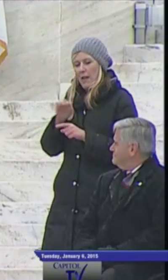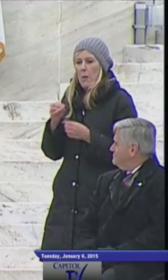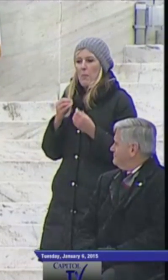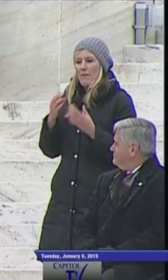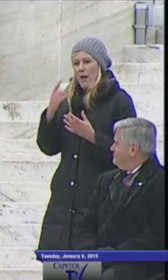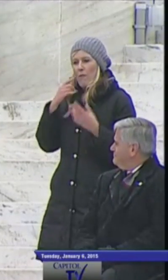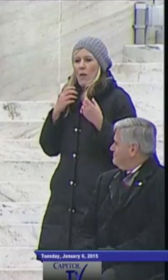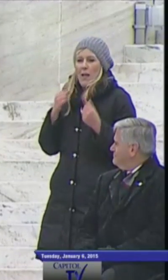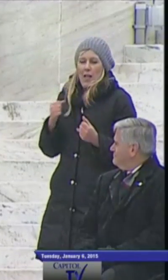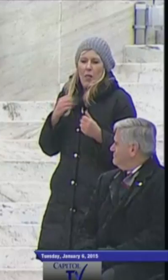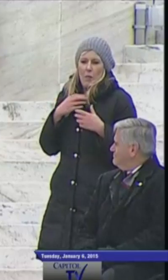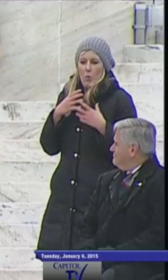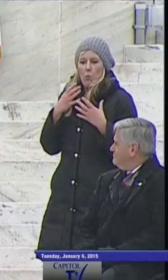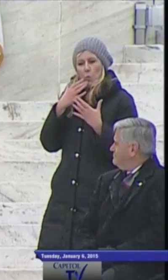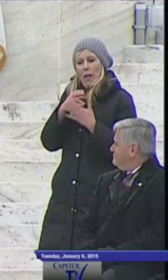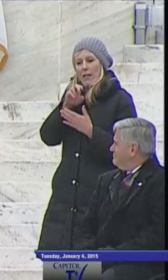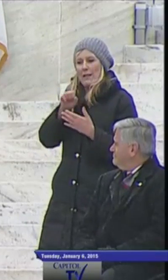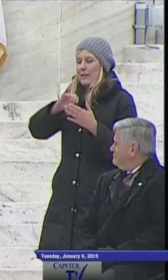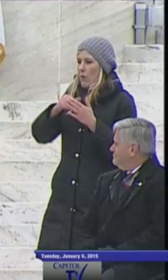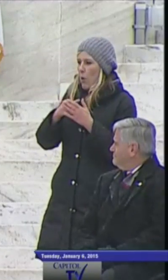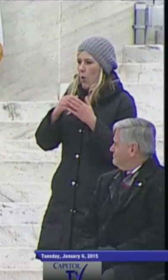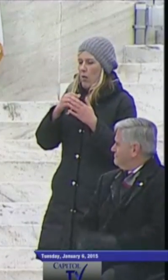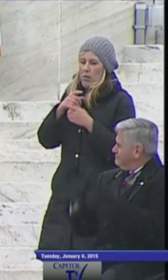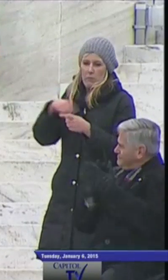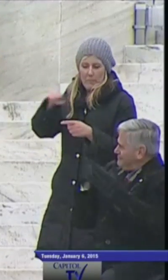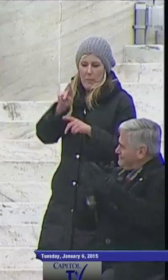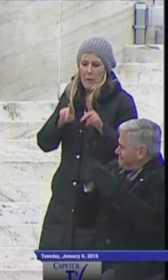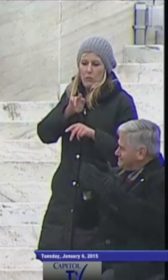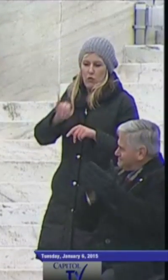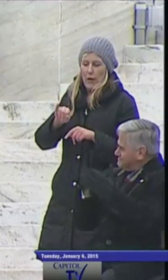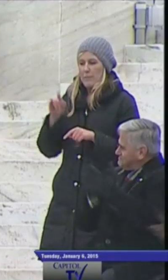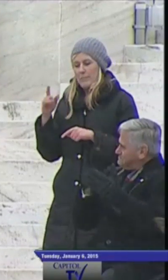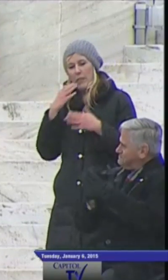health and welfare of all of its citizens. Congratulations. Thank you.